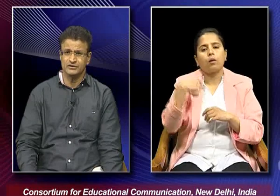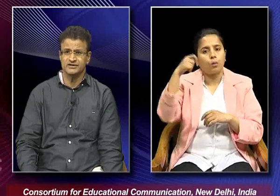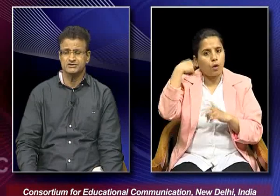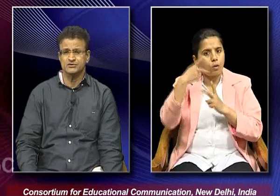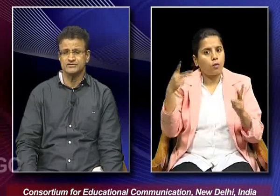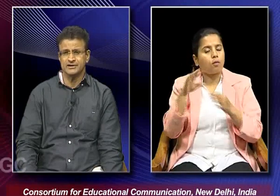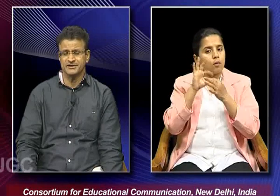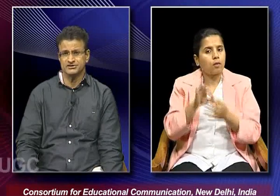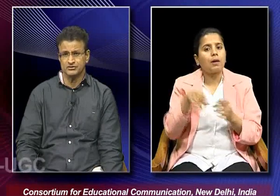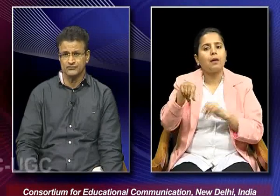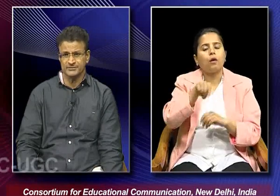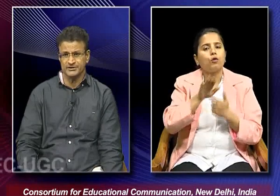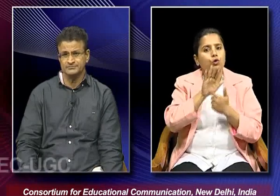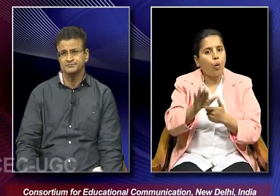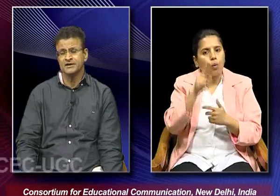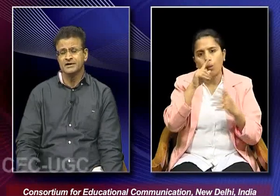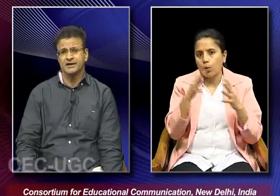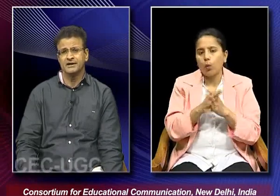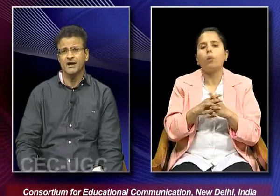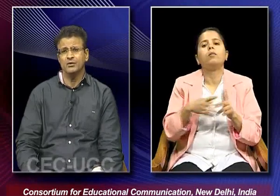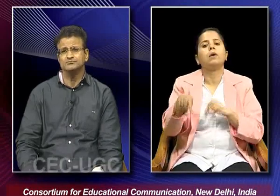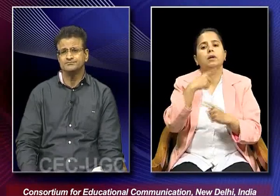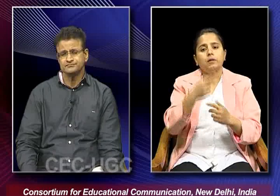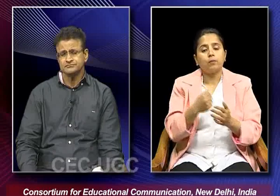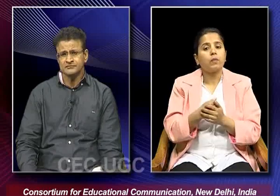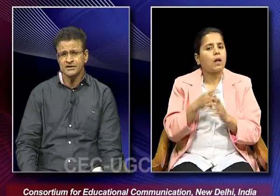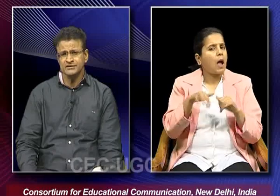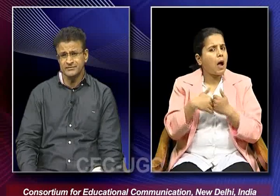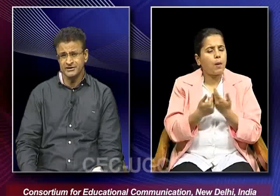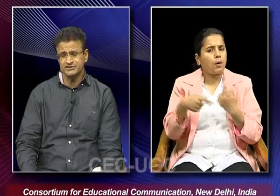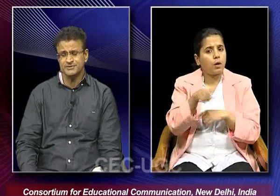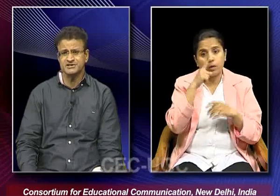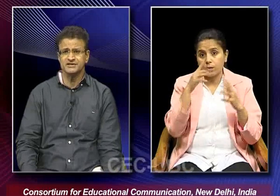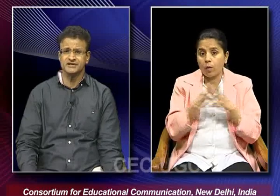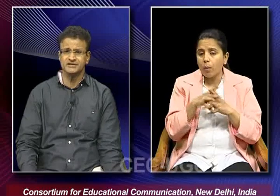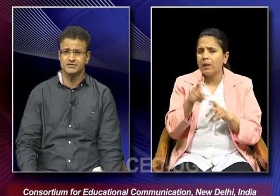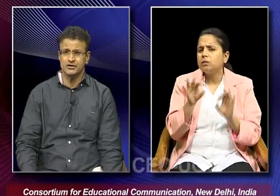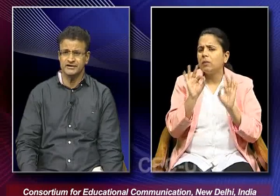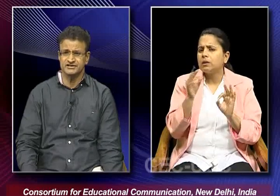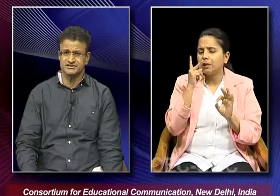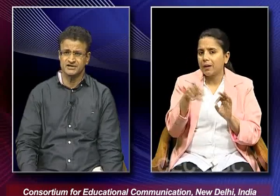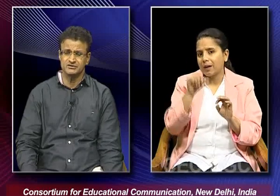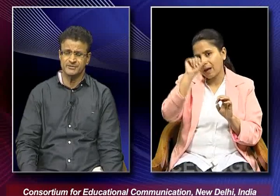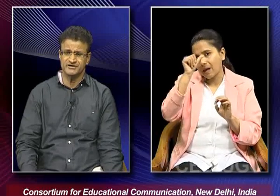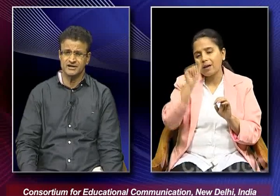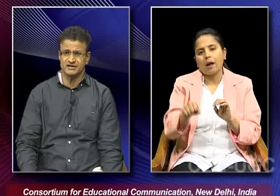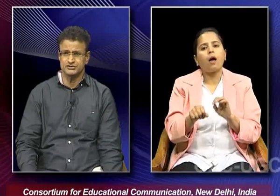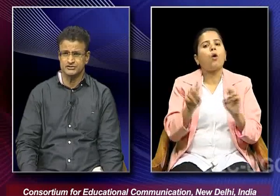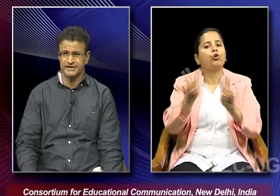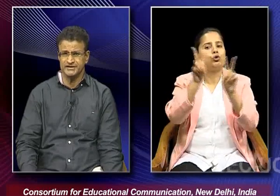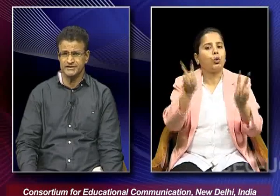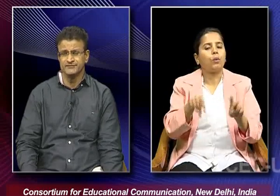the context of the depiction of women, and how women, especially in the Indian context, that how the